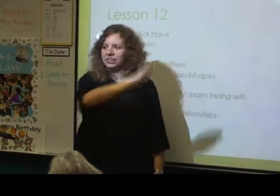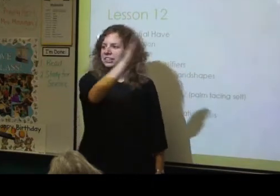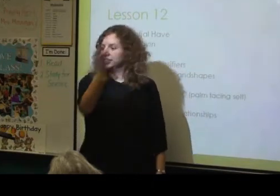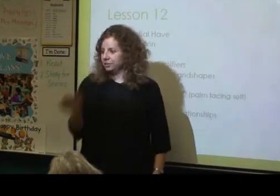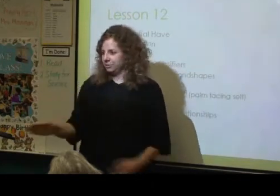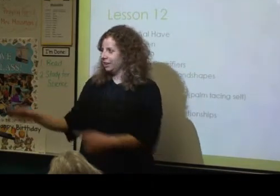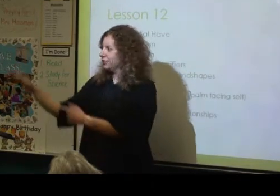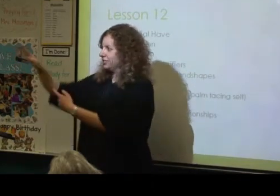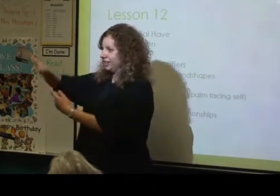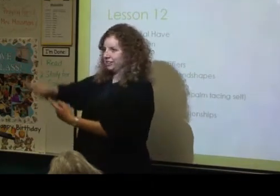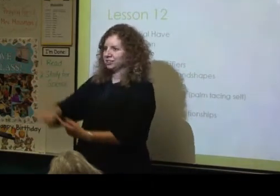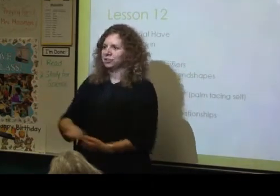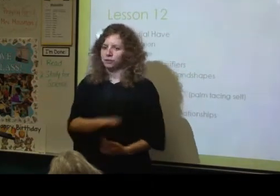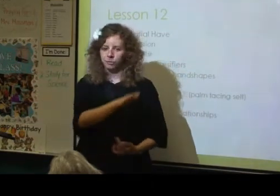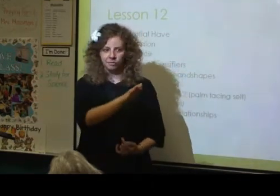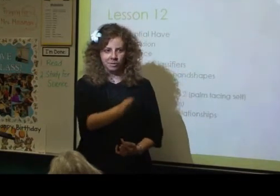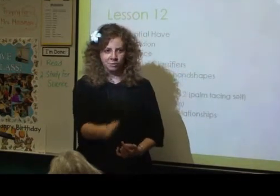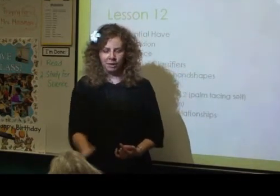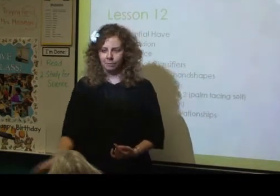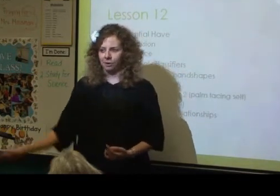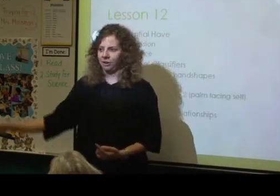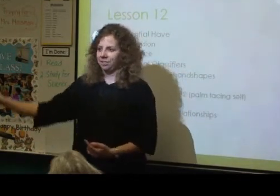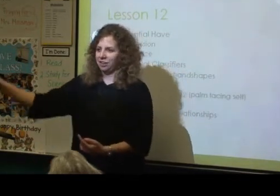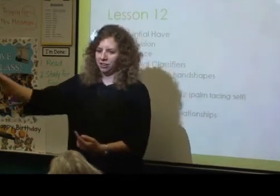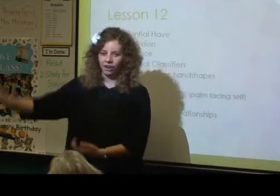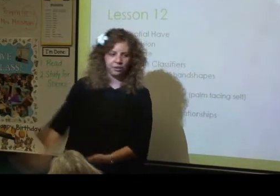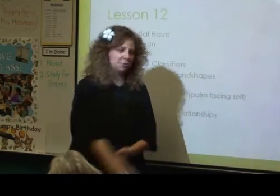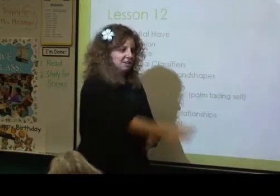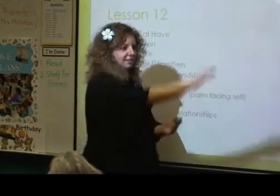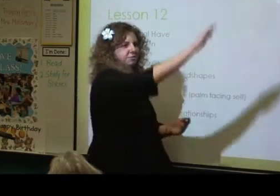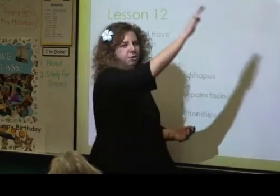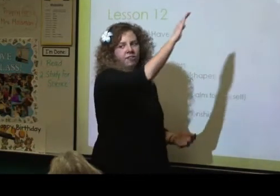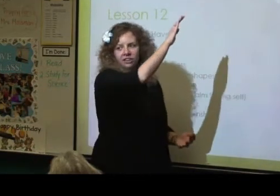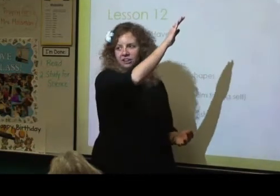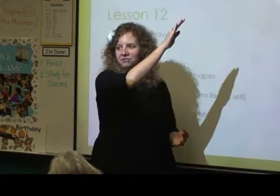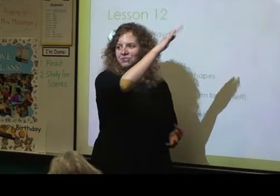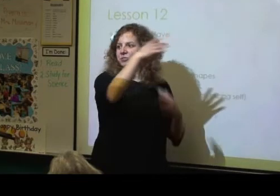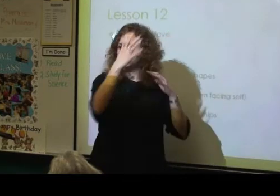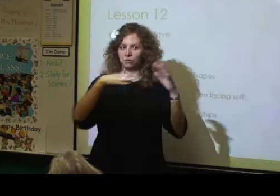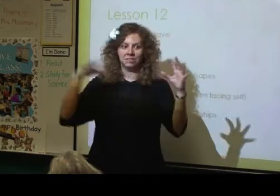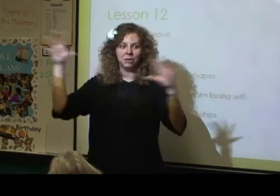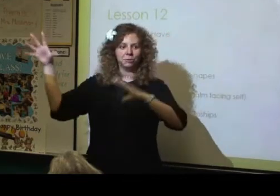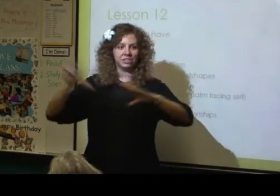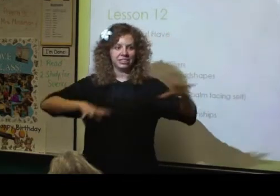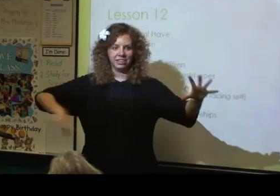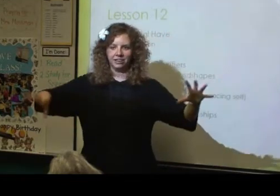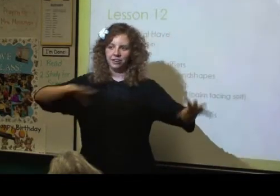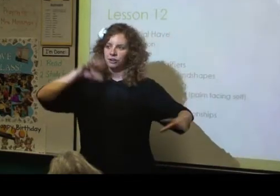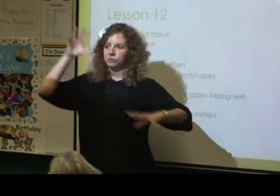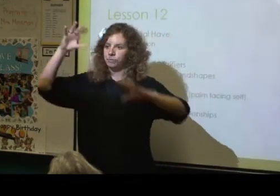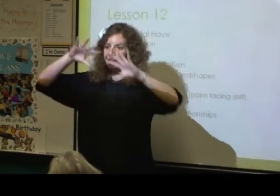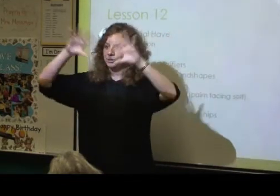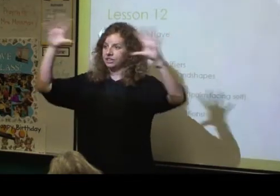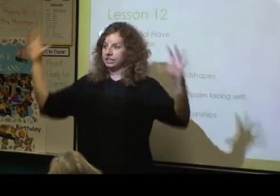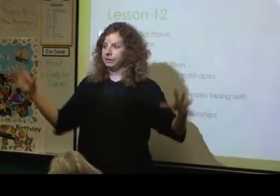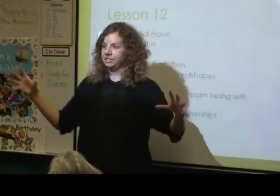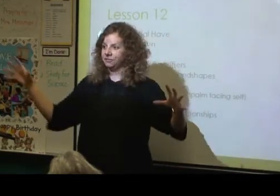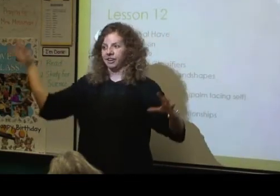this, and you would understand the movement of the paper, and then it caught the wind and it flew off again. So you would be able to see by using the space in front of